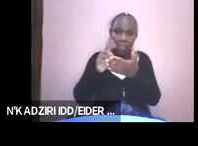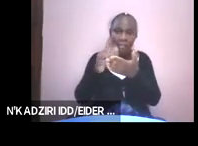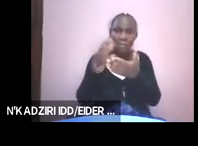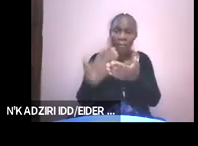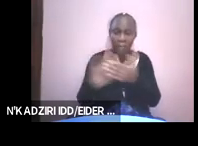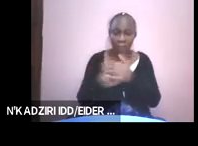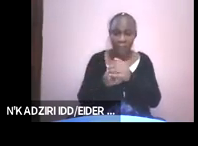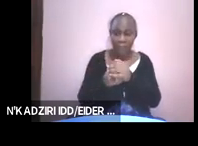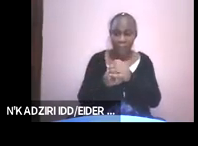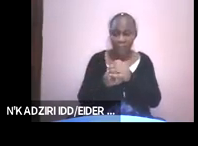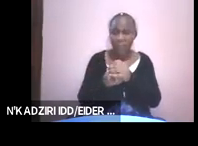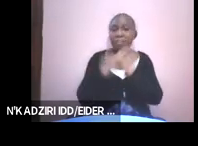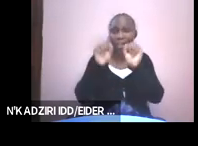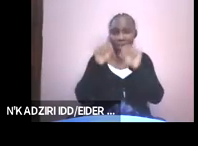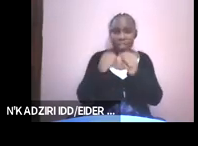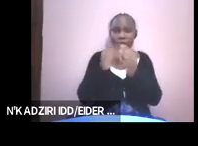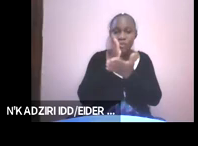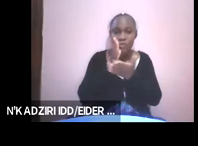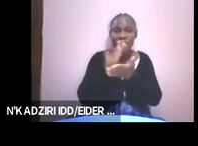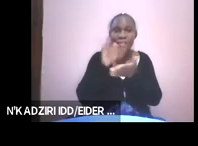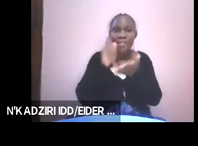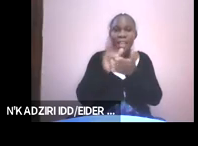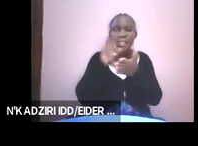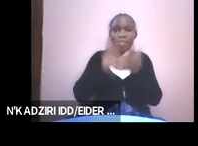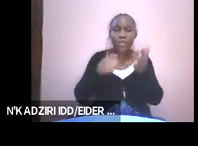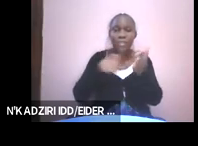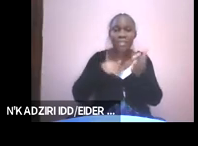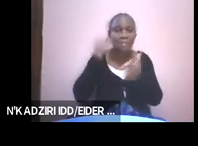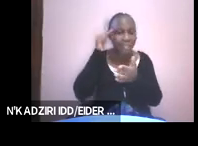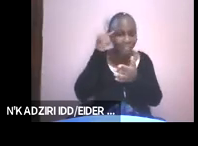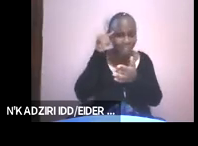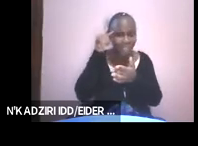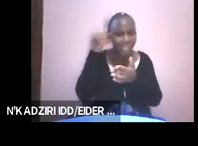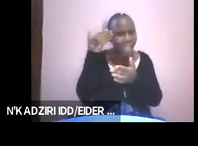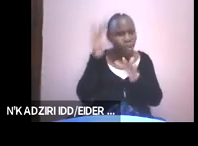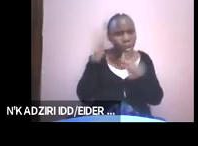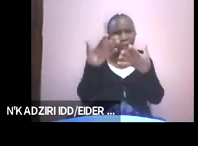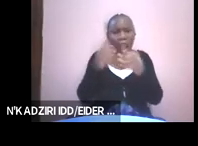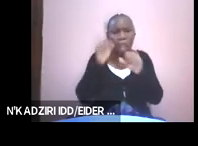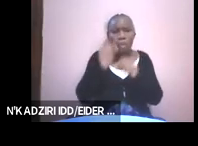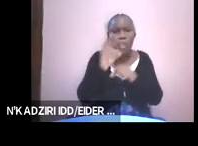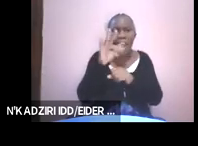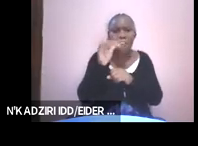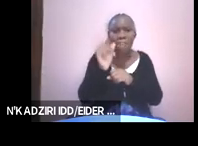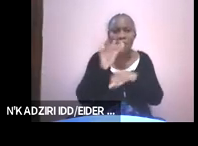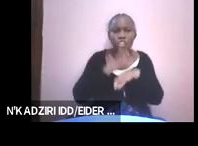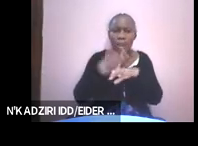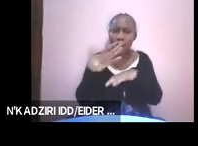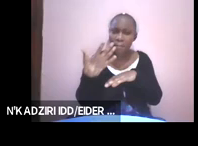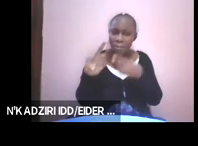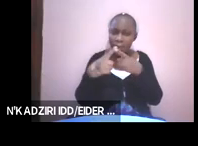was thinking, but I don't know how that would fit in their paper. But I thought of that